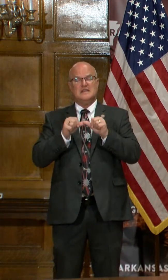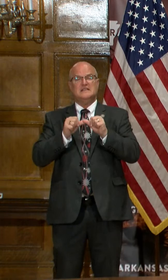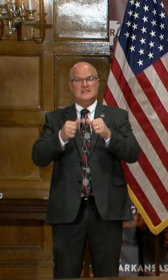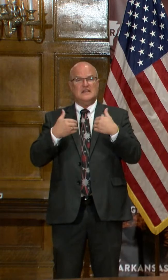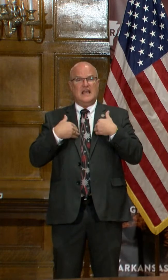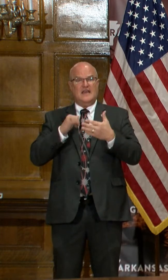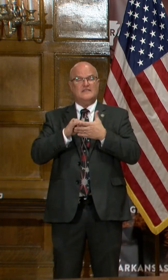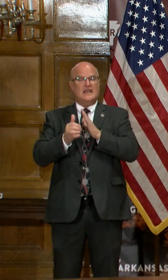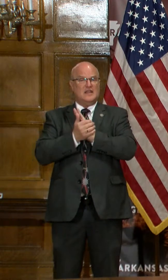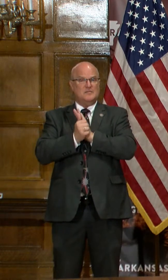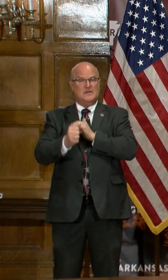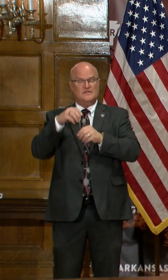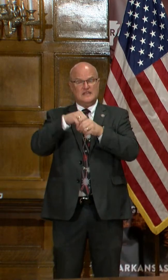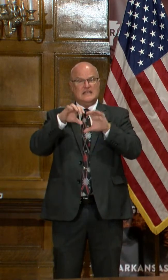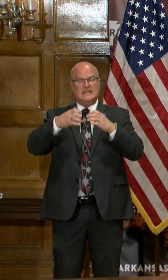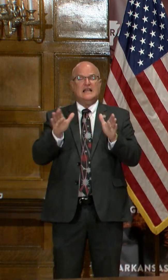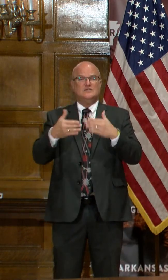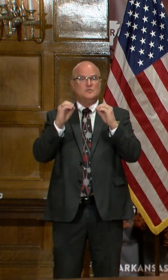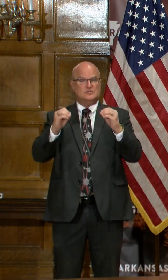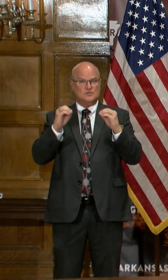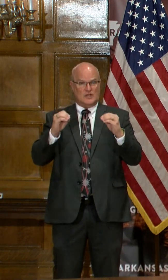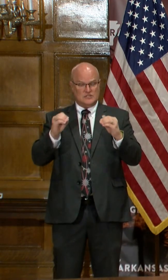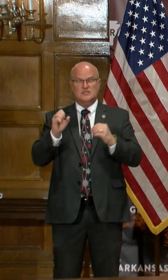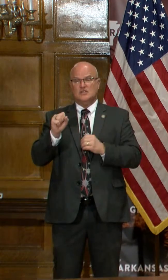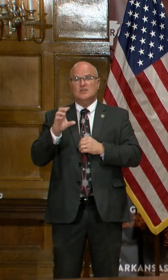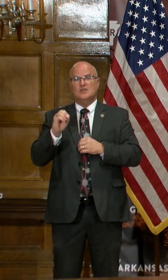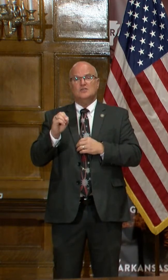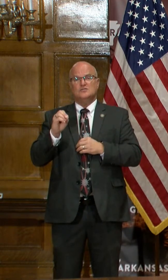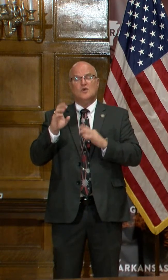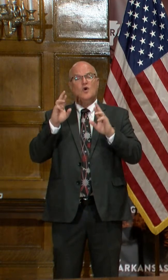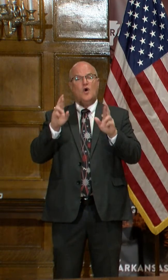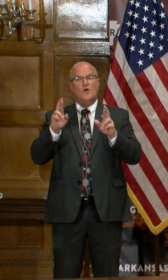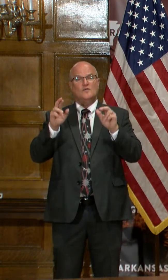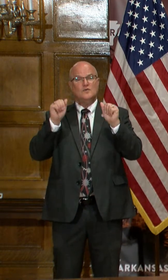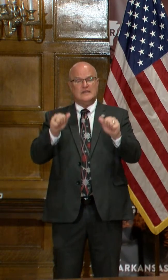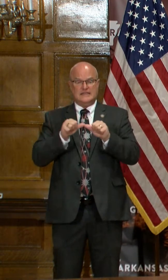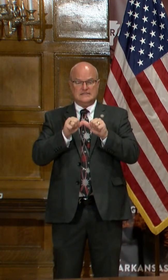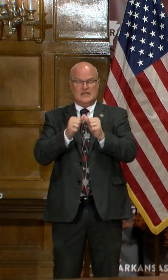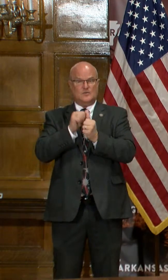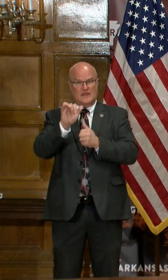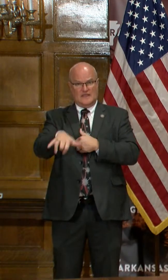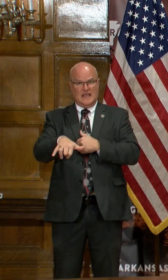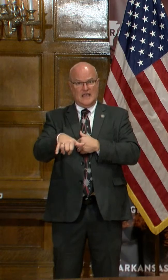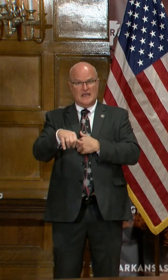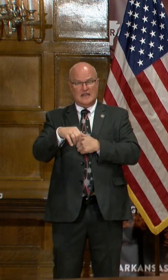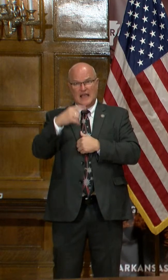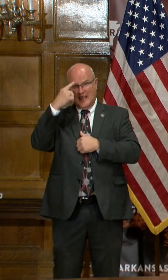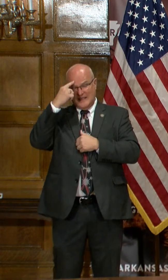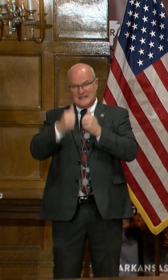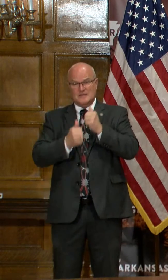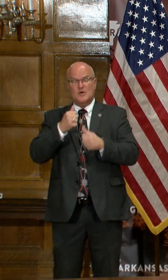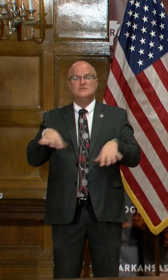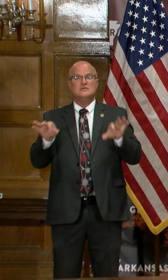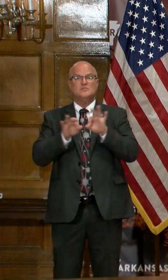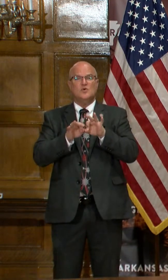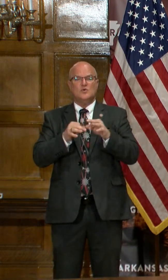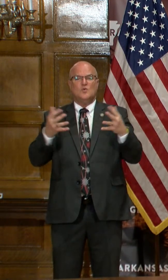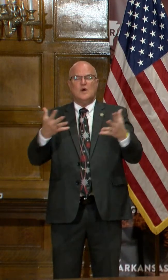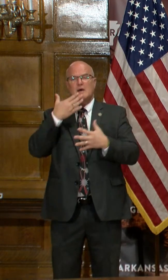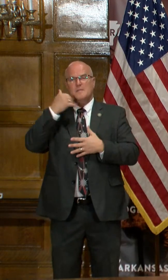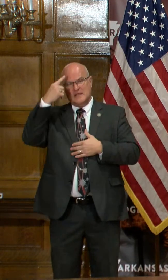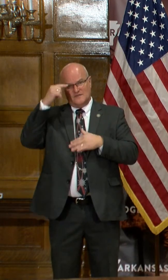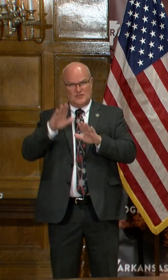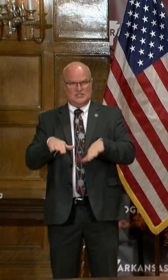to have that ability for in-classroom instruction. So hopefully we can stick with that. I think the most important thing is what is best